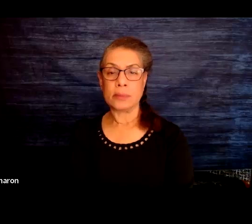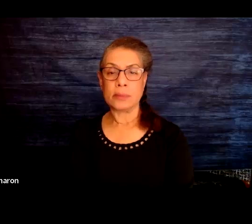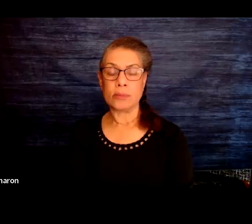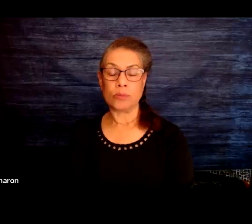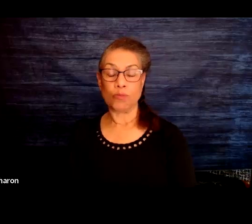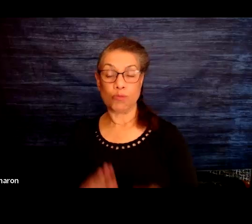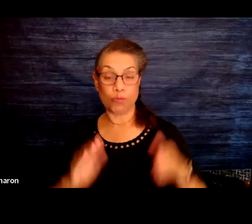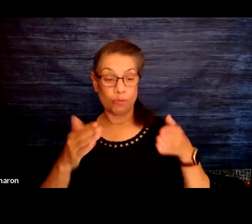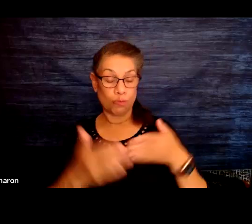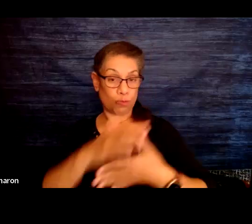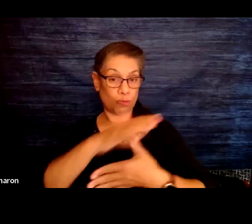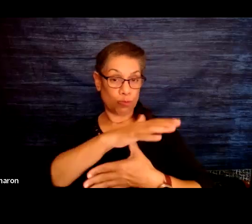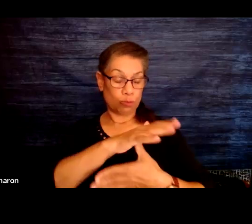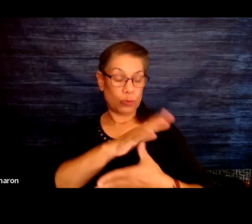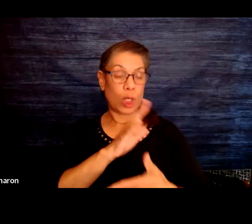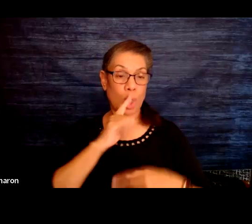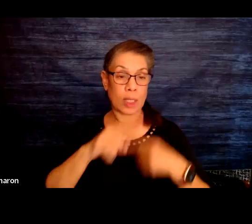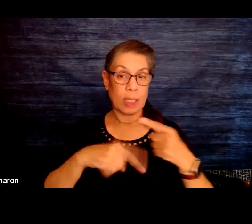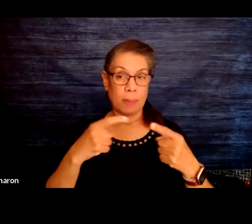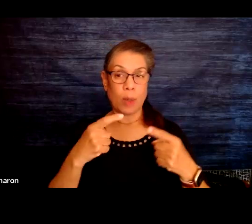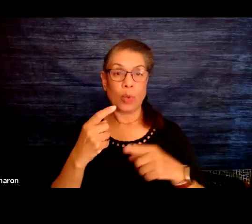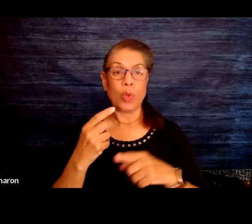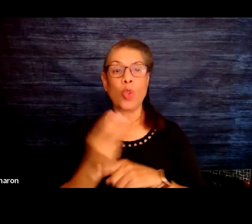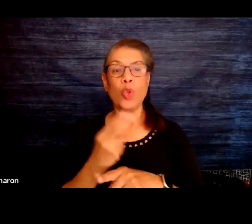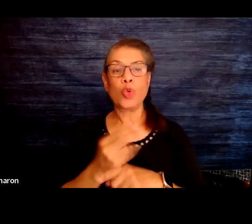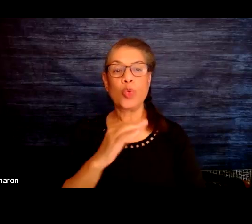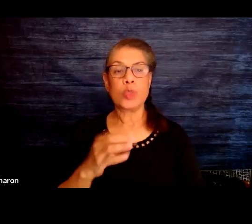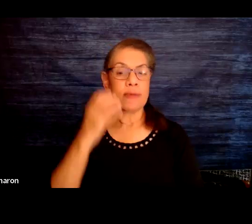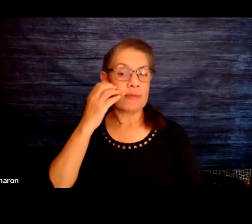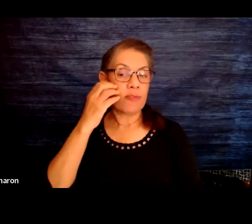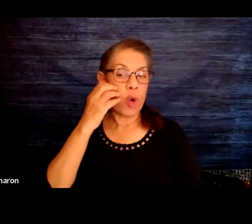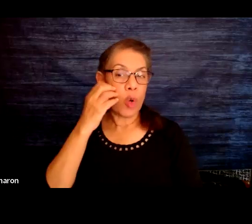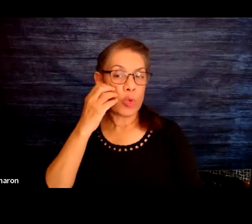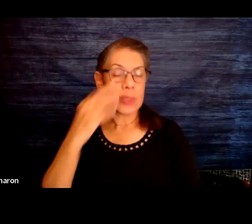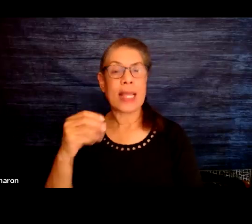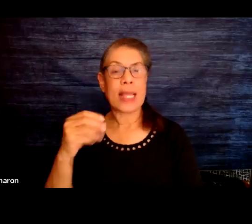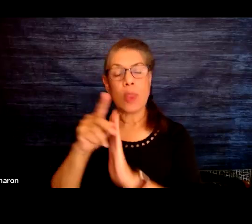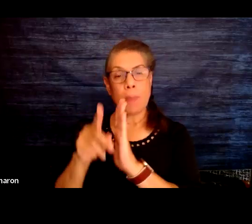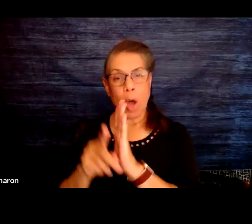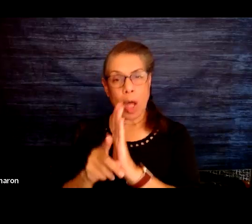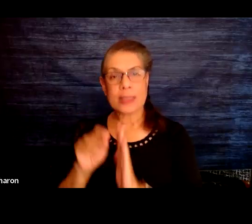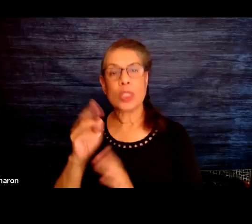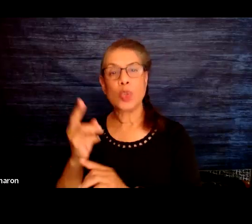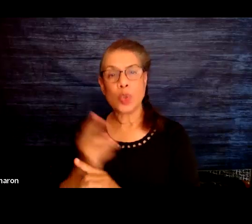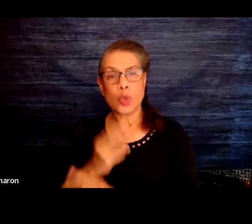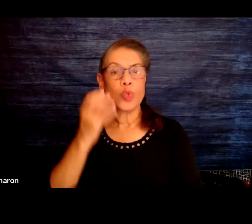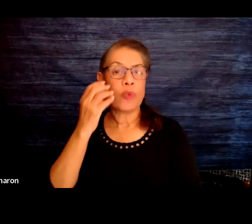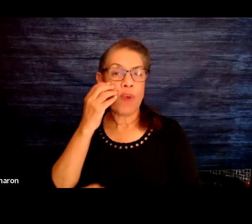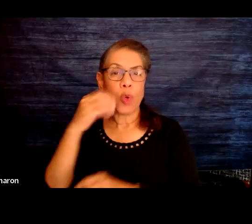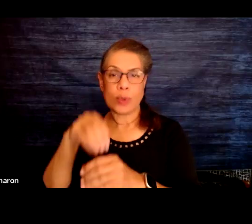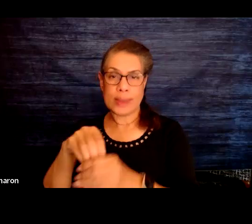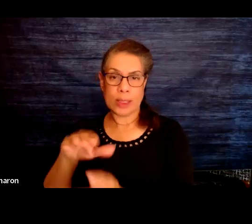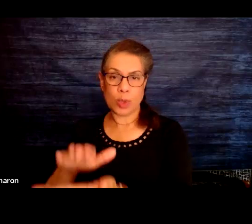speaking about the use of cell phones and the policies of cell phone use in schools.